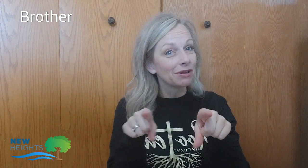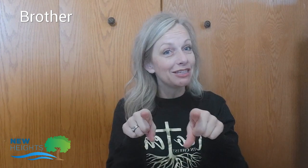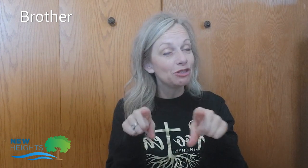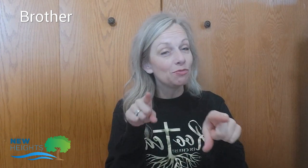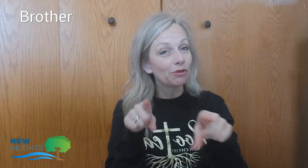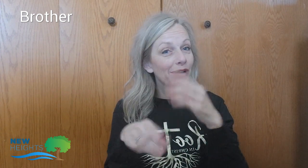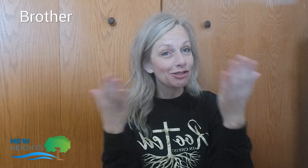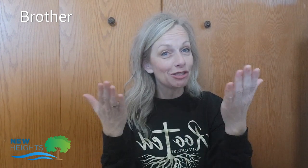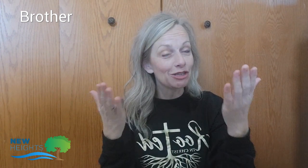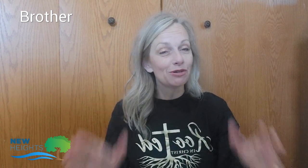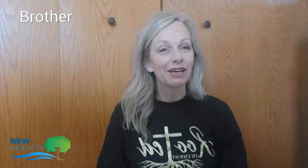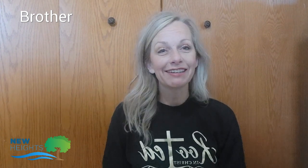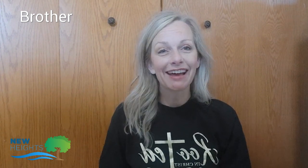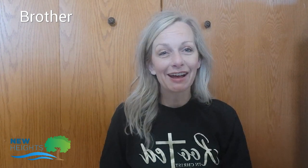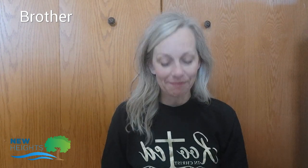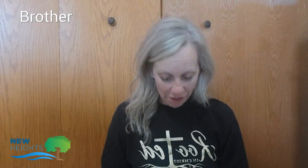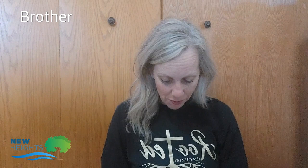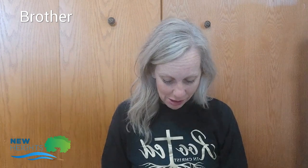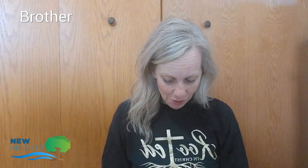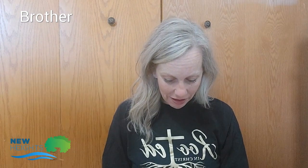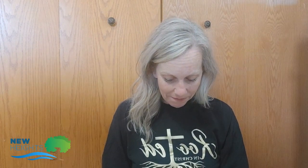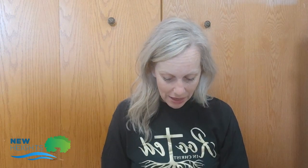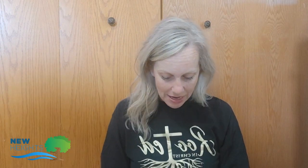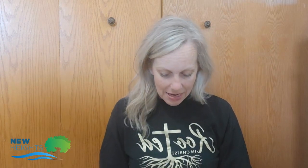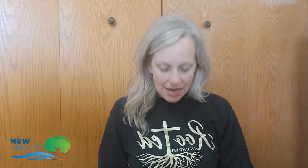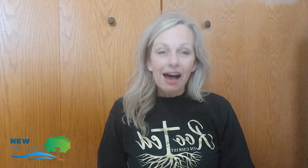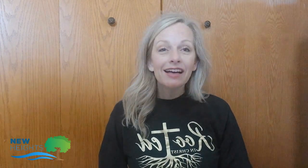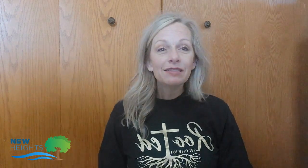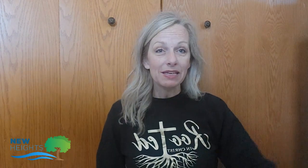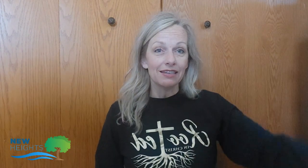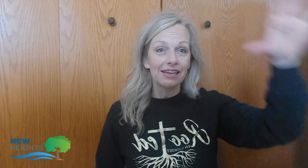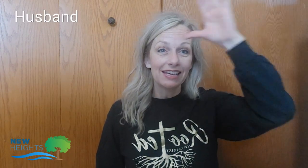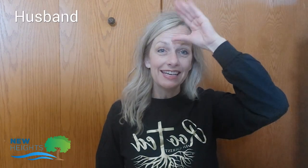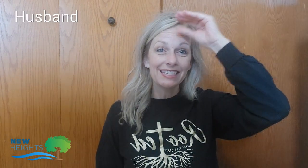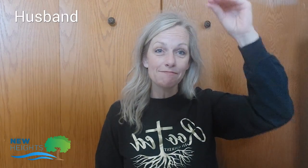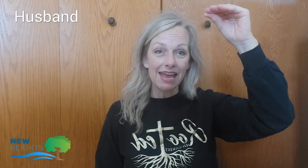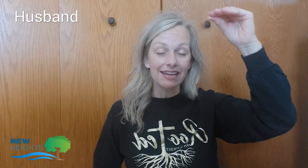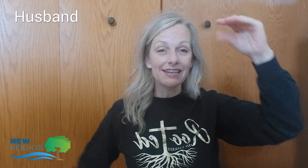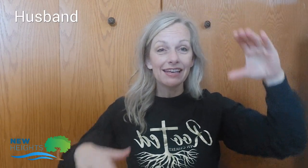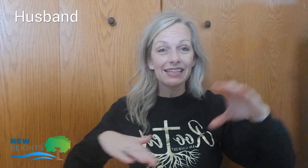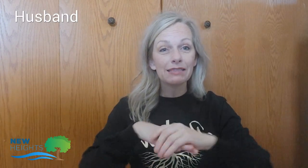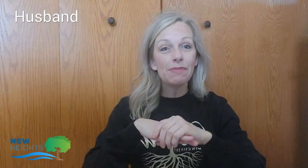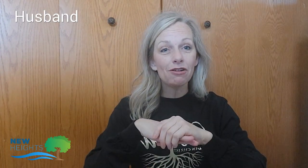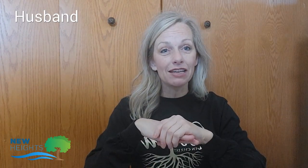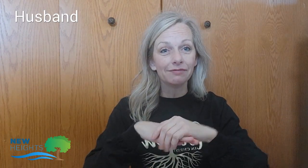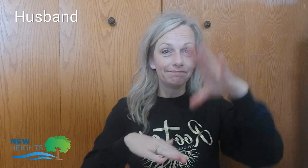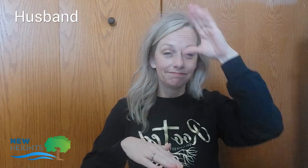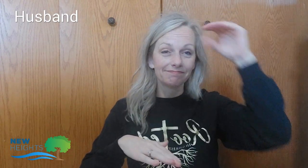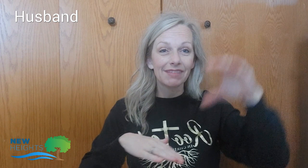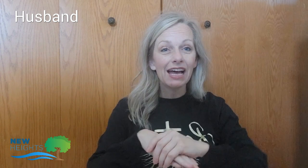to teach you both ways just so you can be familiar with it. Husband is a man that's married.